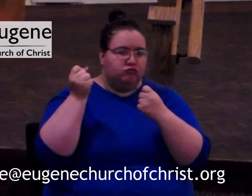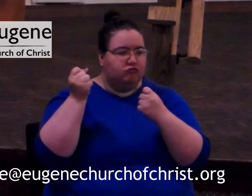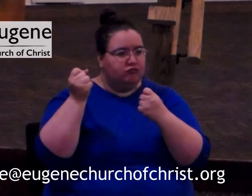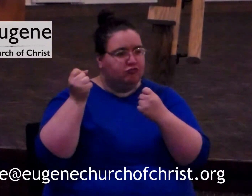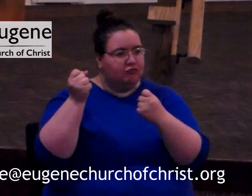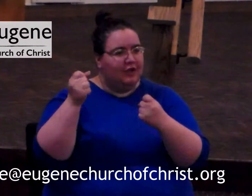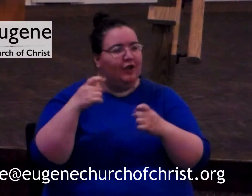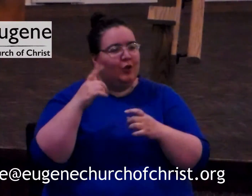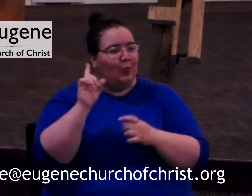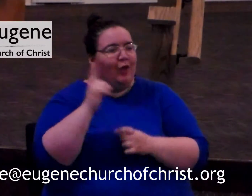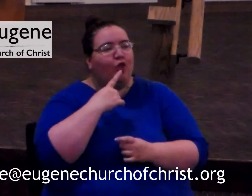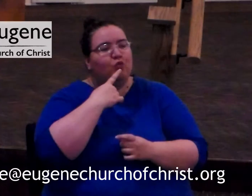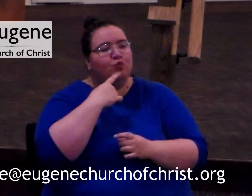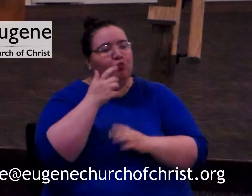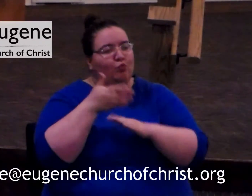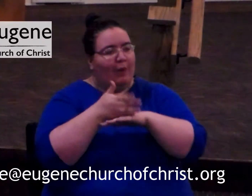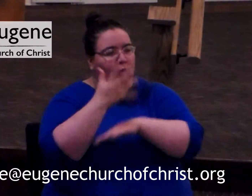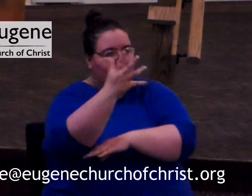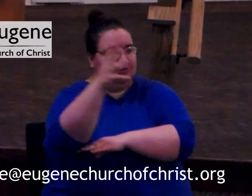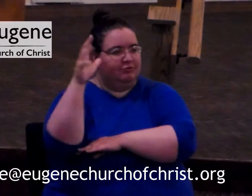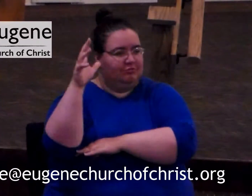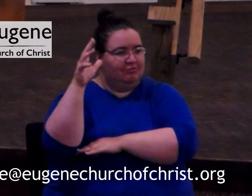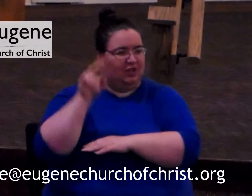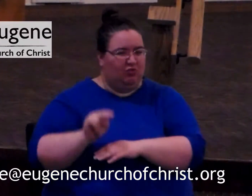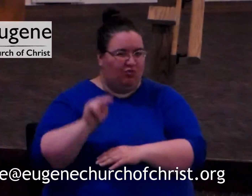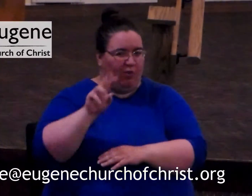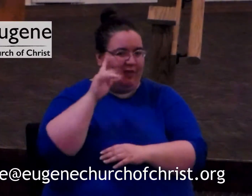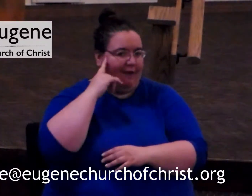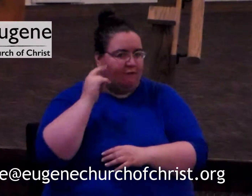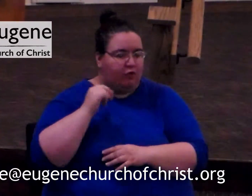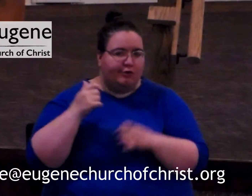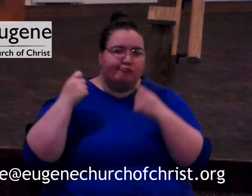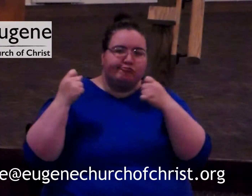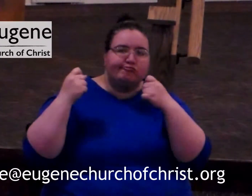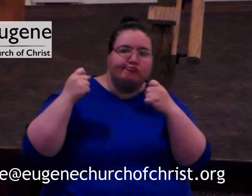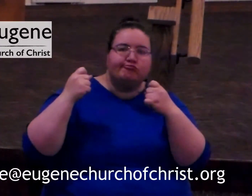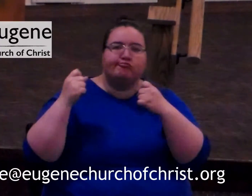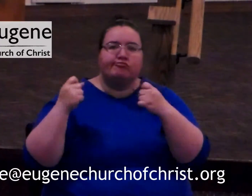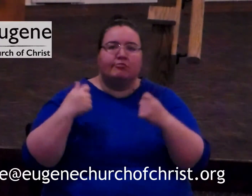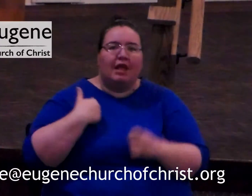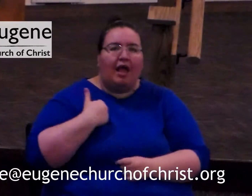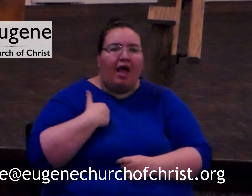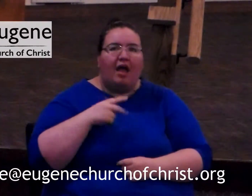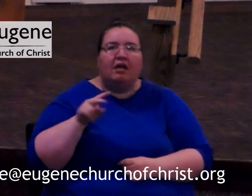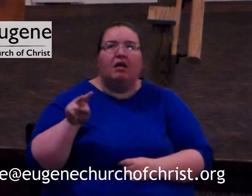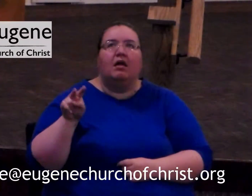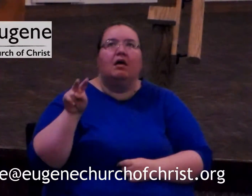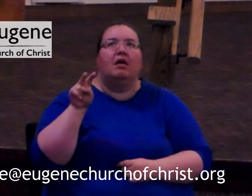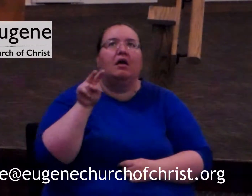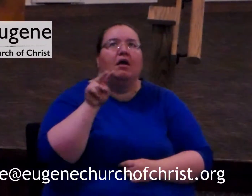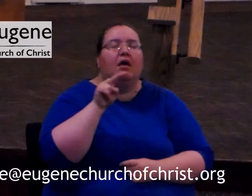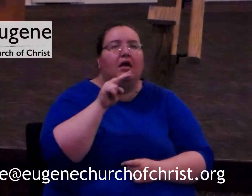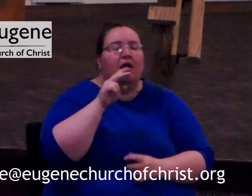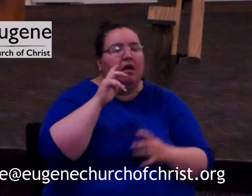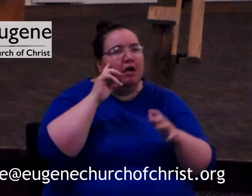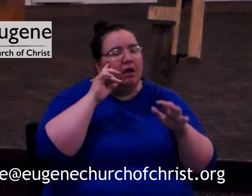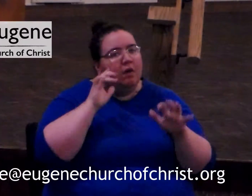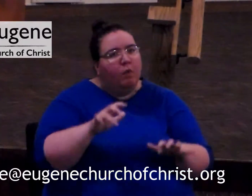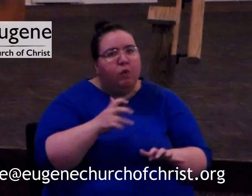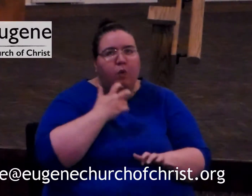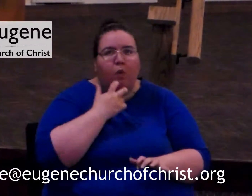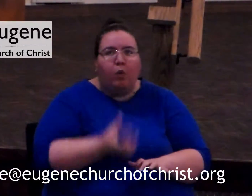redwoods in Northern California. And I was in awe of the redwoods. I've seen